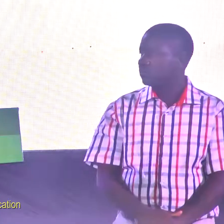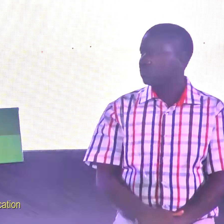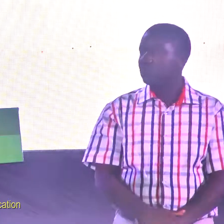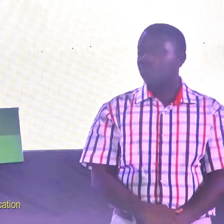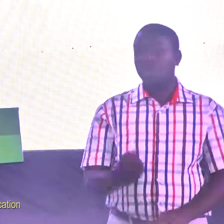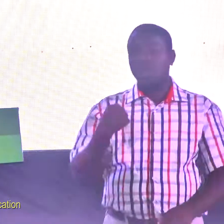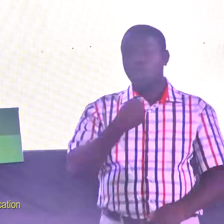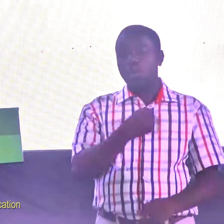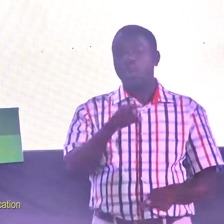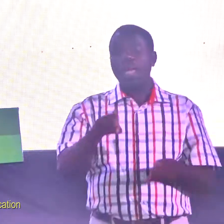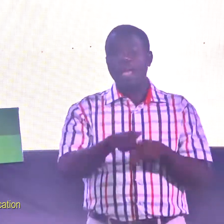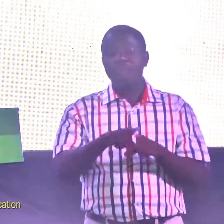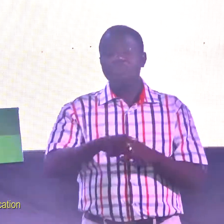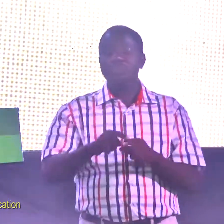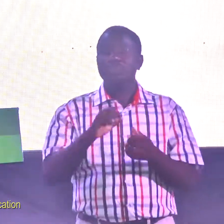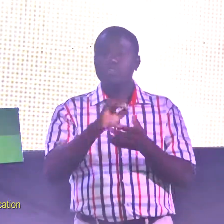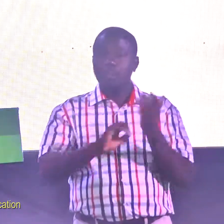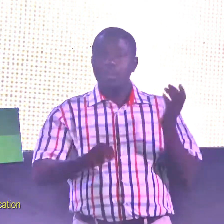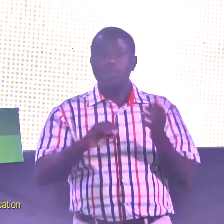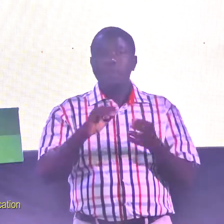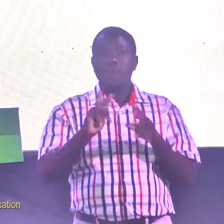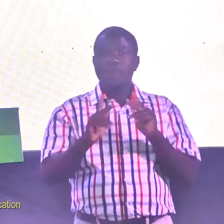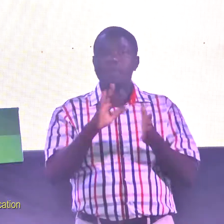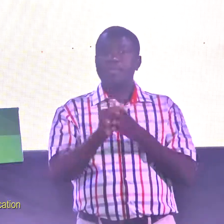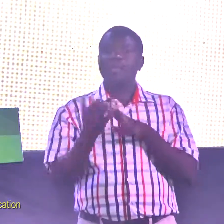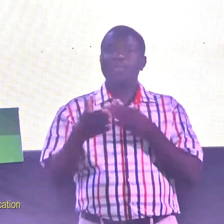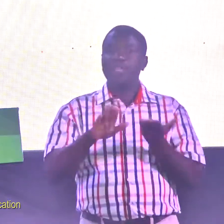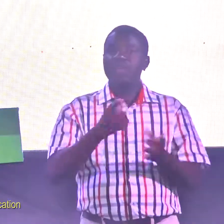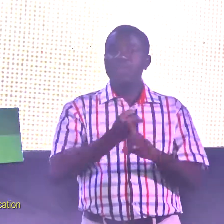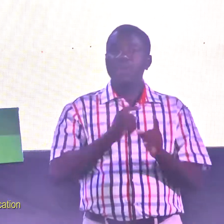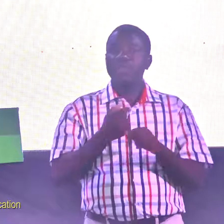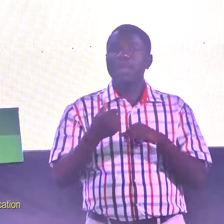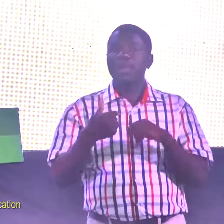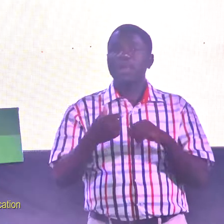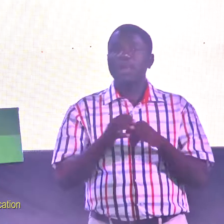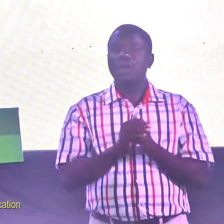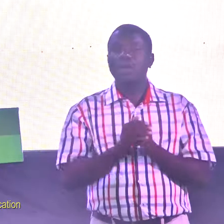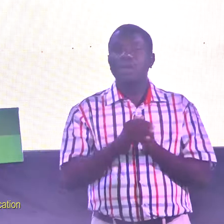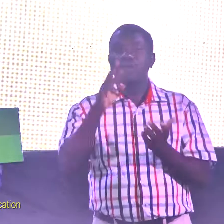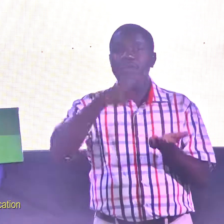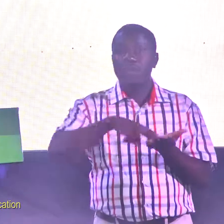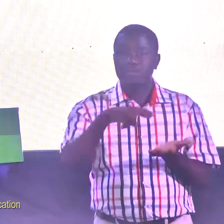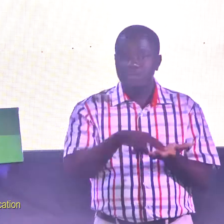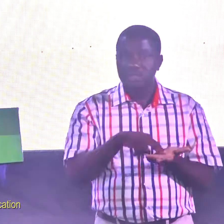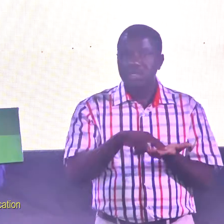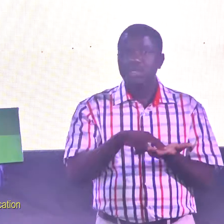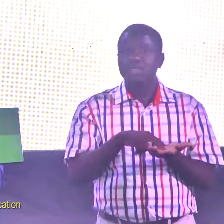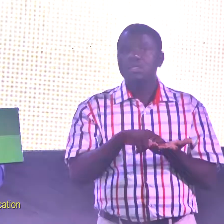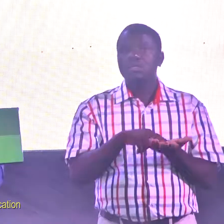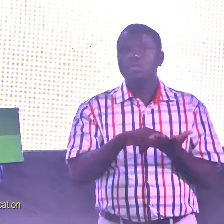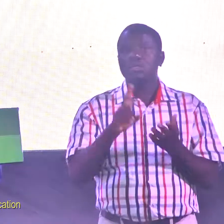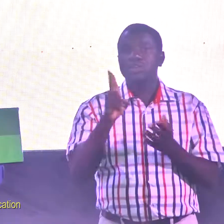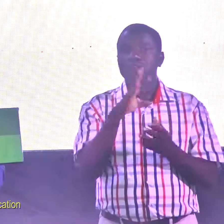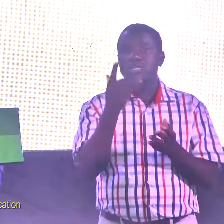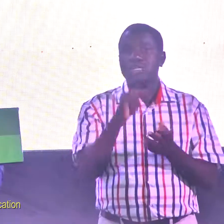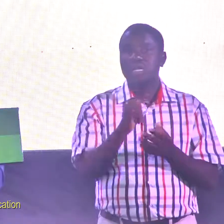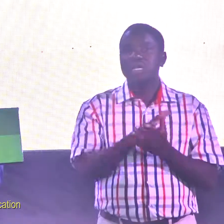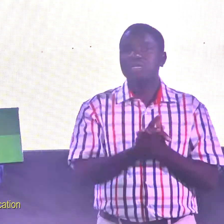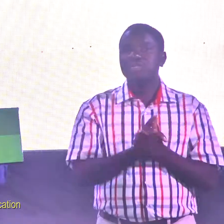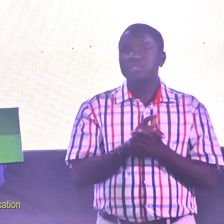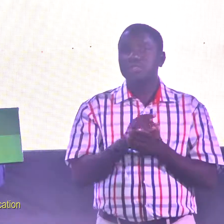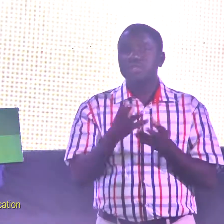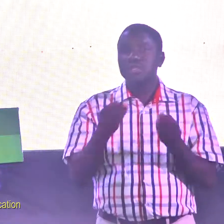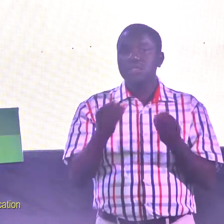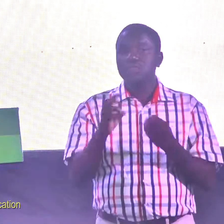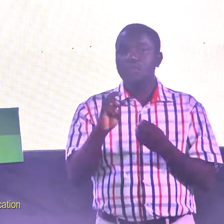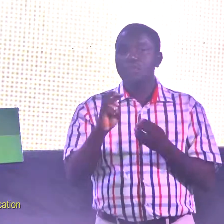We also removed the deceased from the register using the software that had a component of